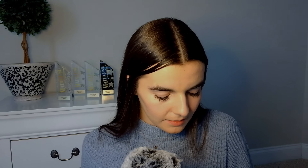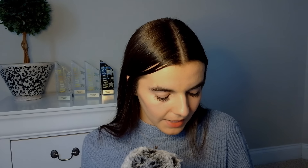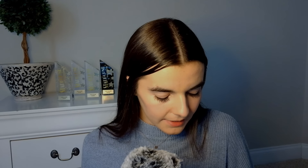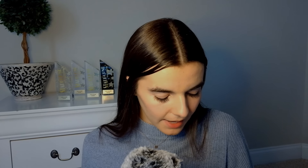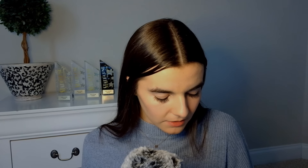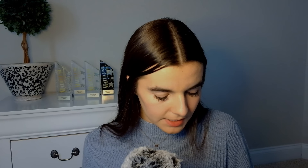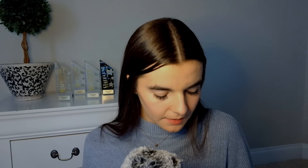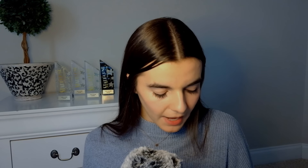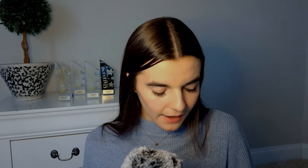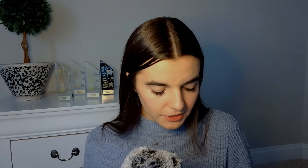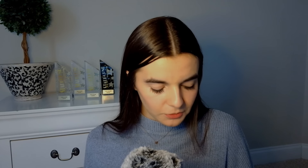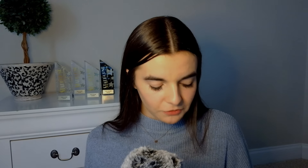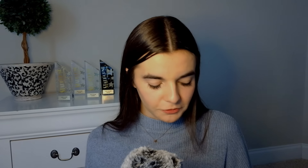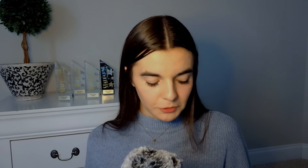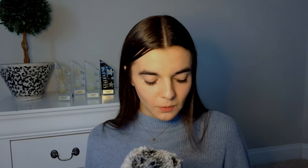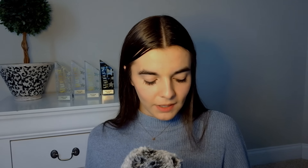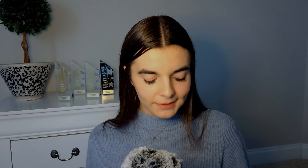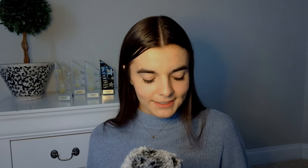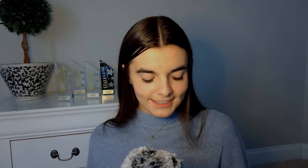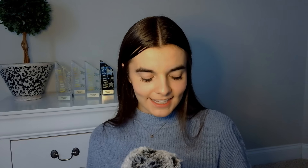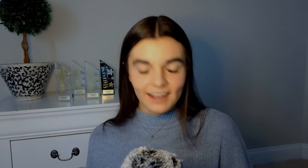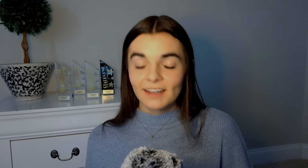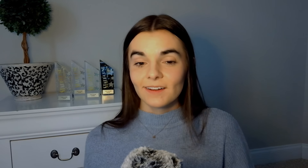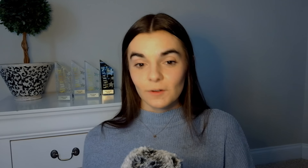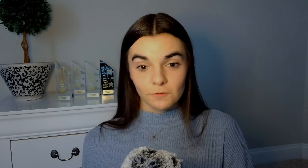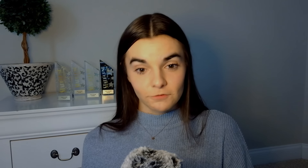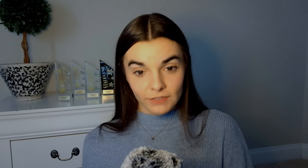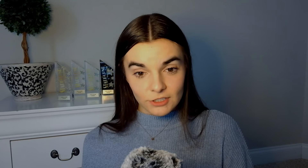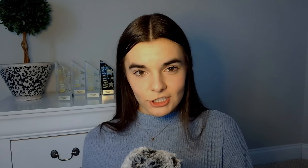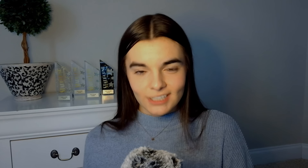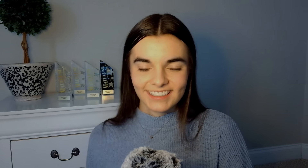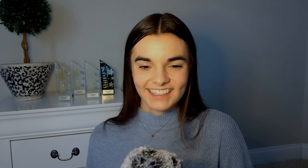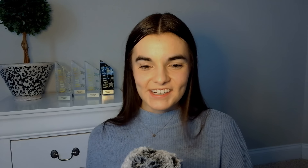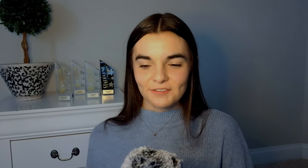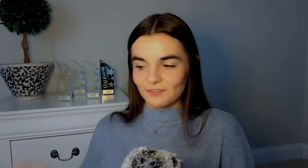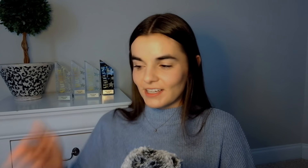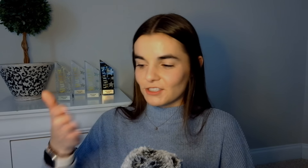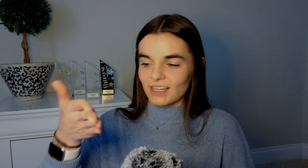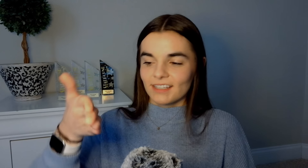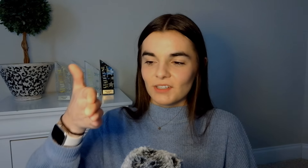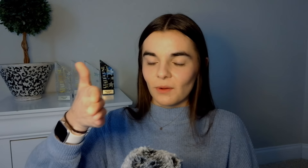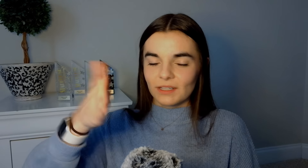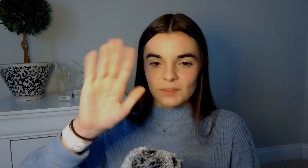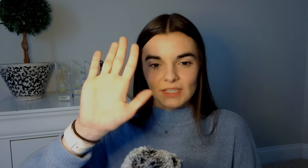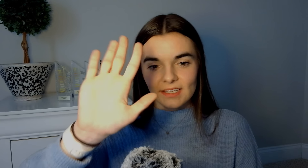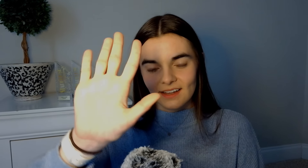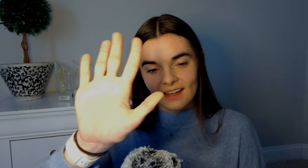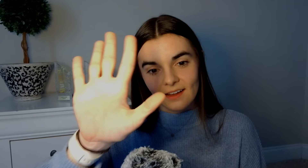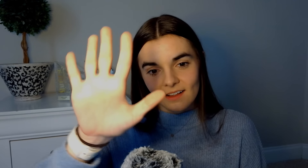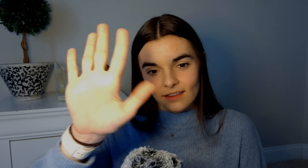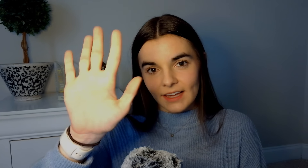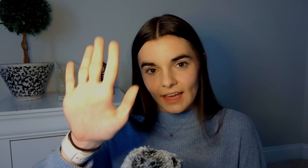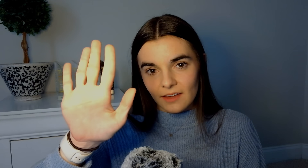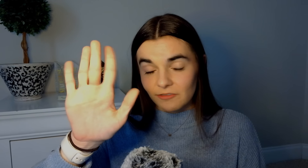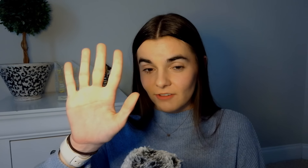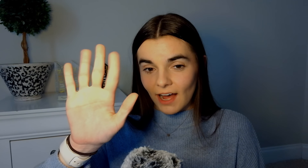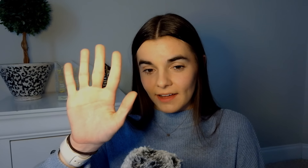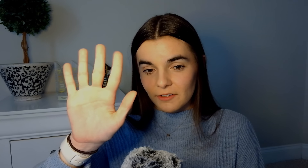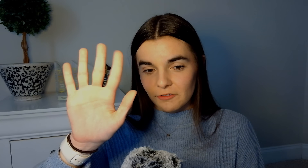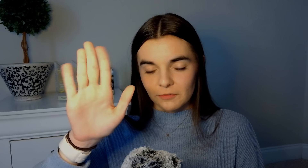And now some actual food words. Fish. Fish is going to be like a 5,